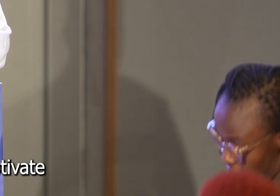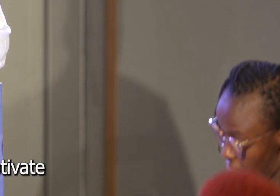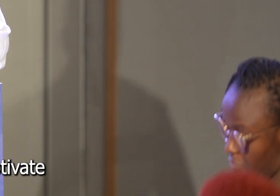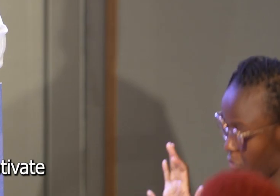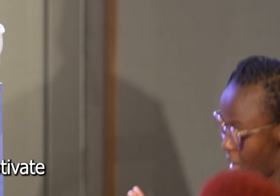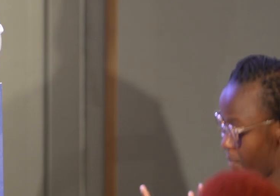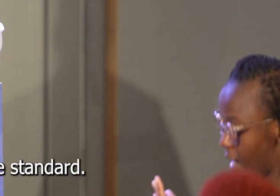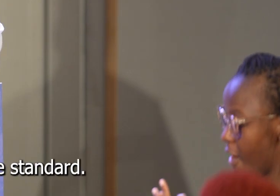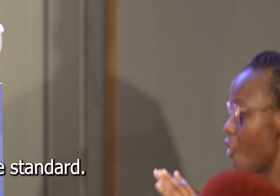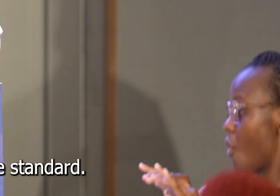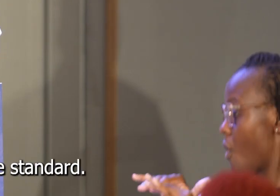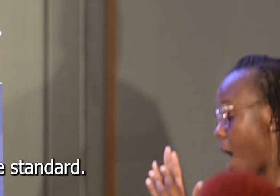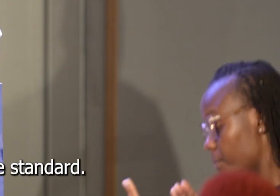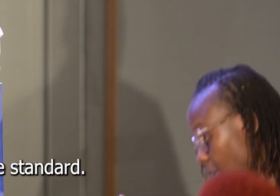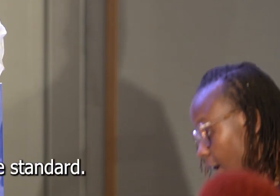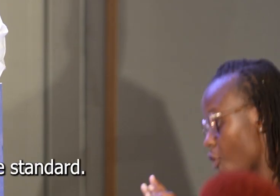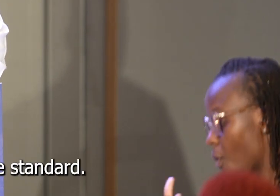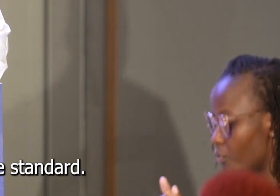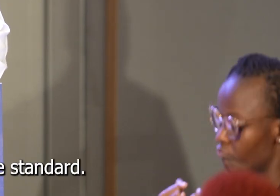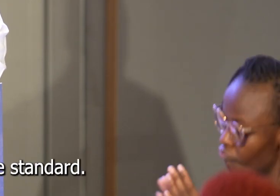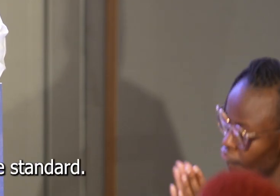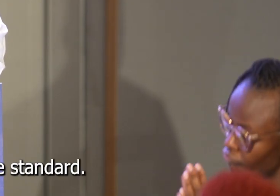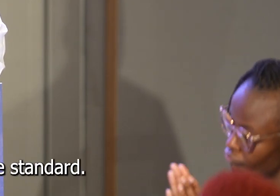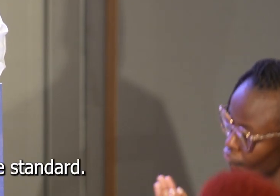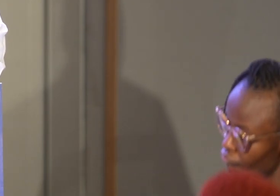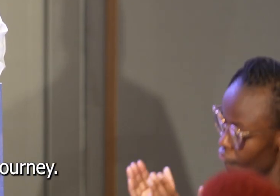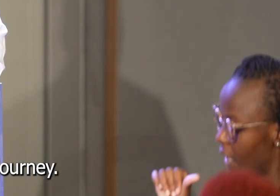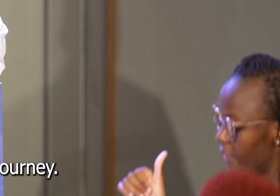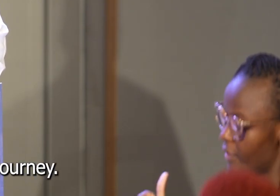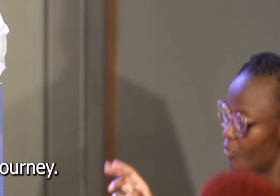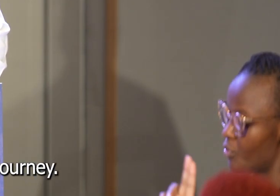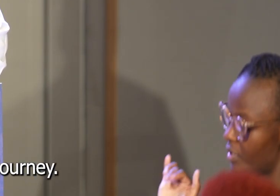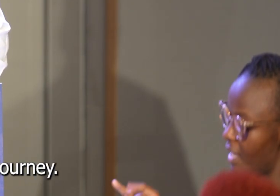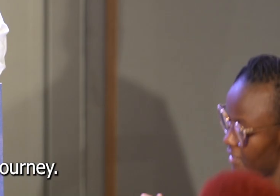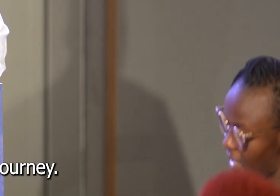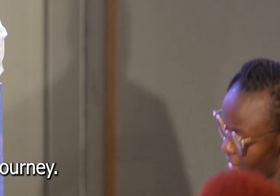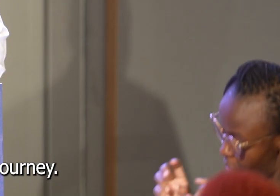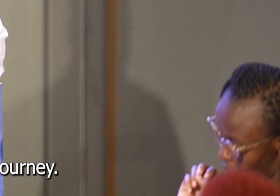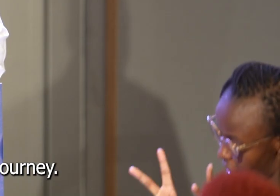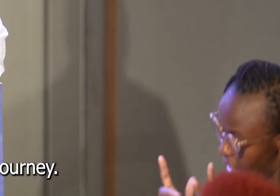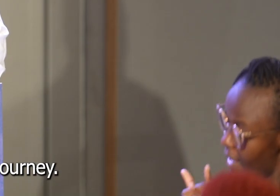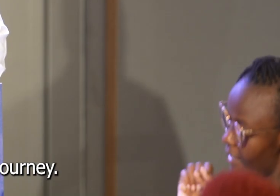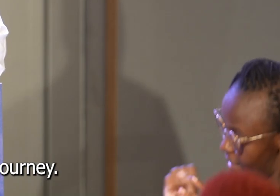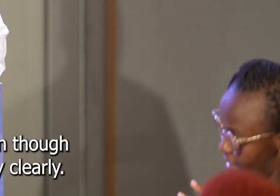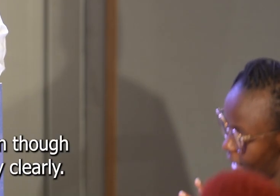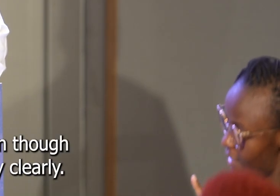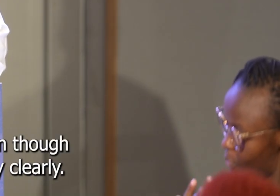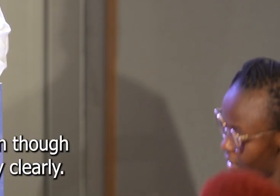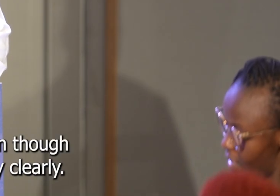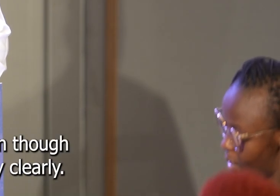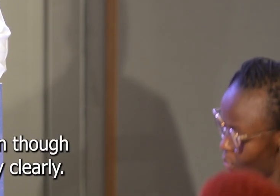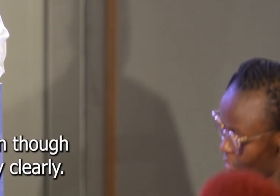to motivate other stakeholders to apply the standard. So we have started a good journey.